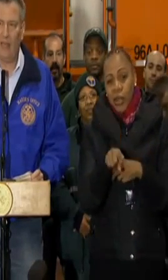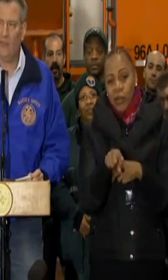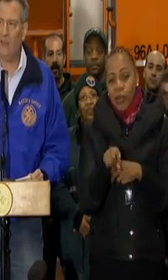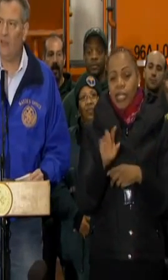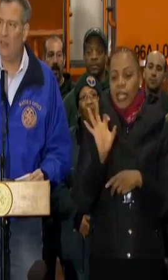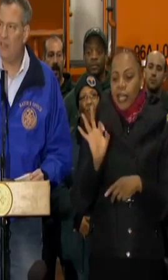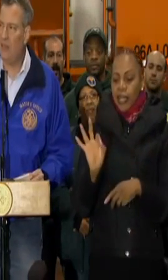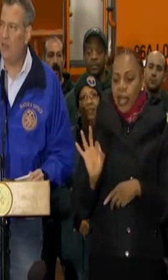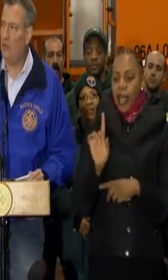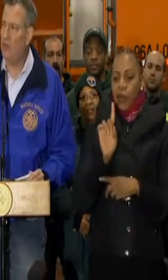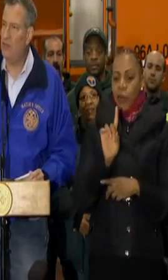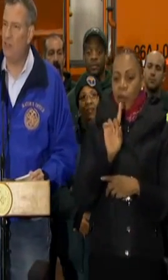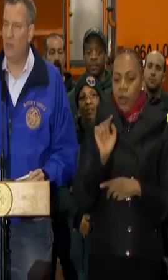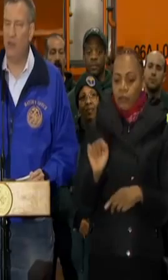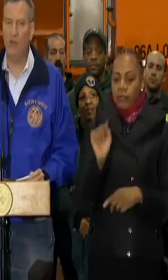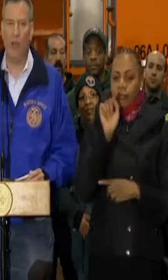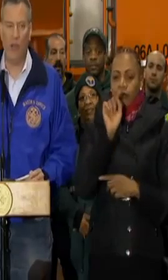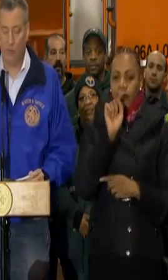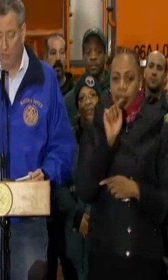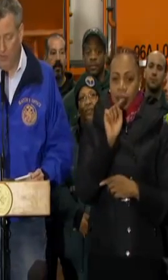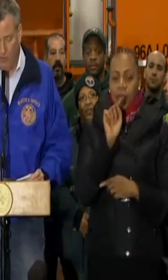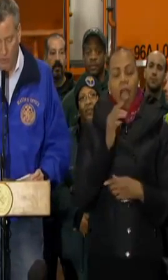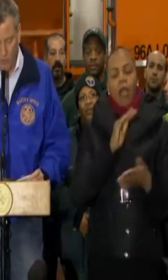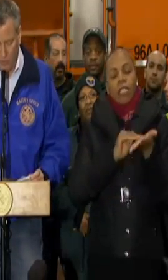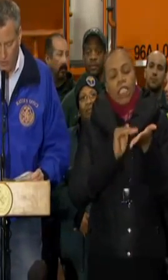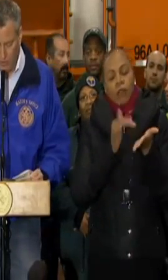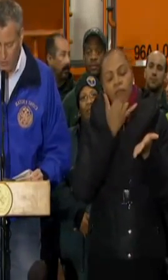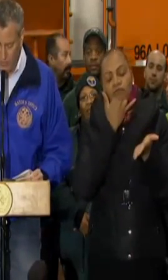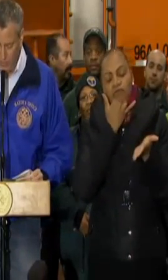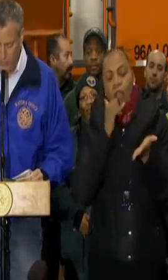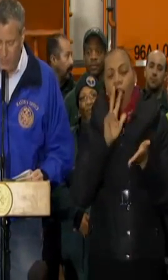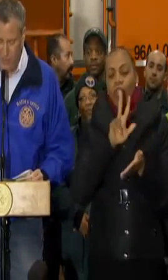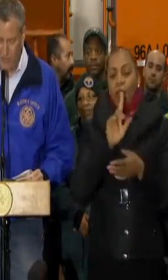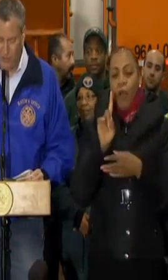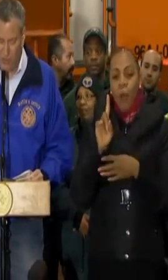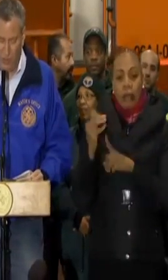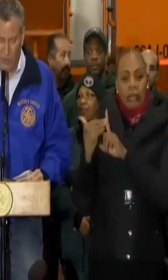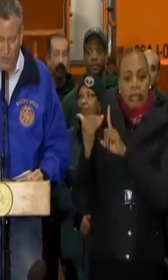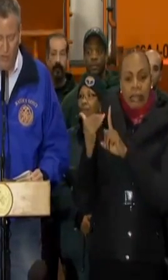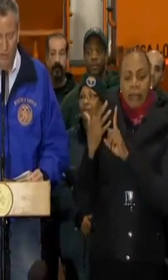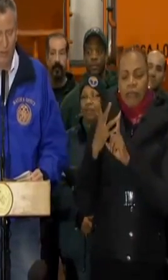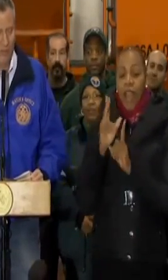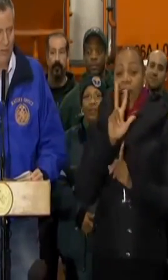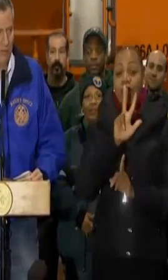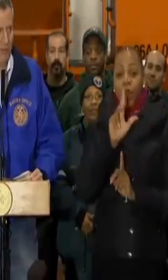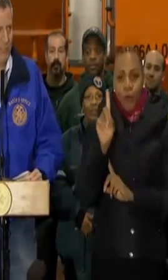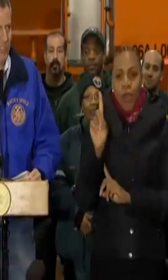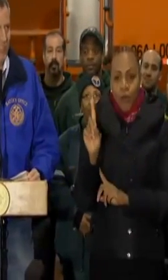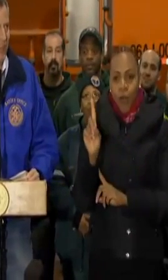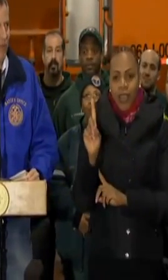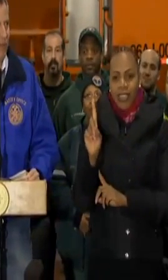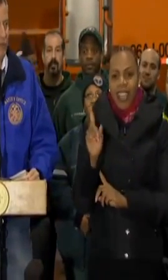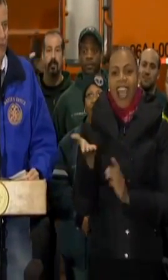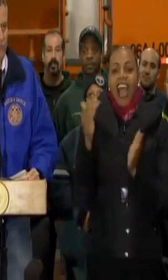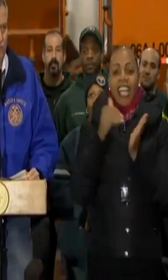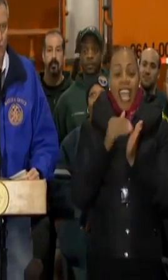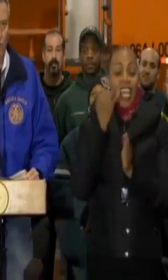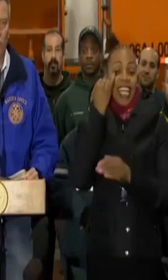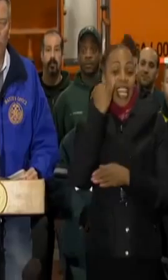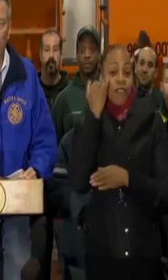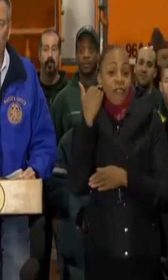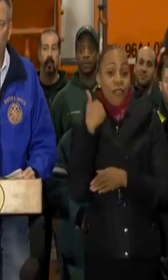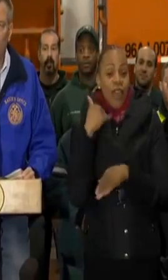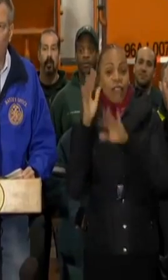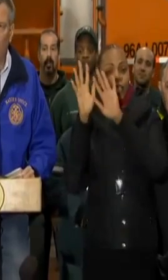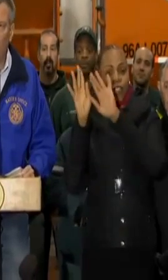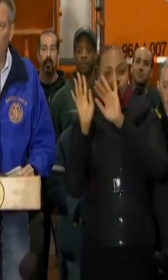Again, anything that is not an emergency, call 311. Someone catch me here. Call 311. Let me retake that one. If you have